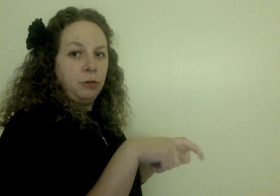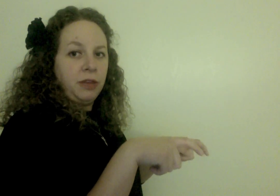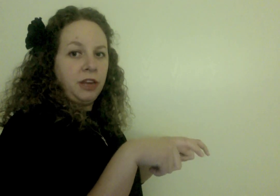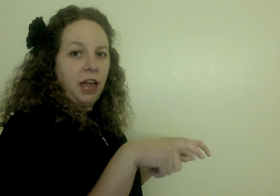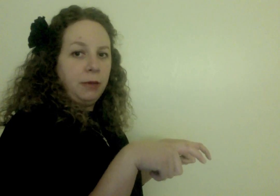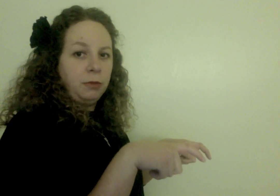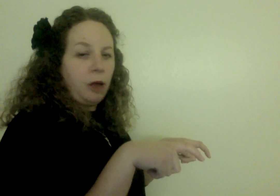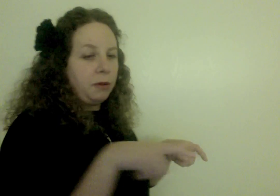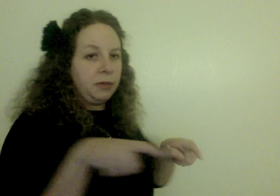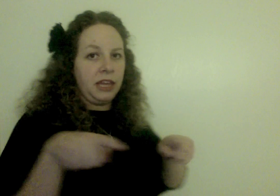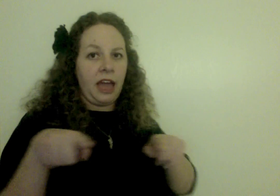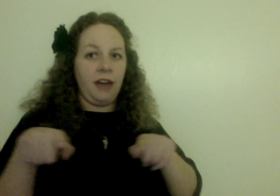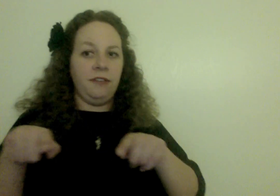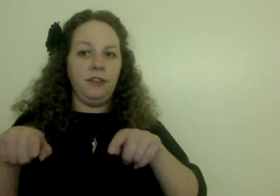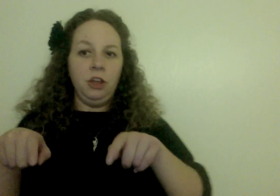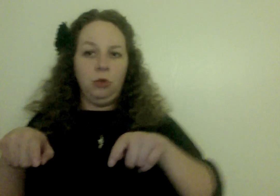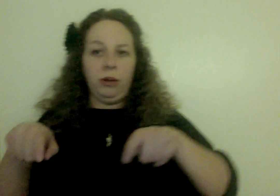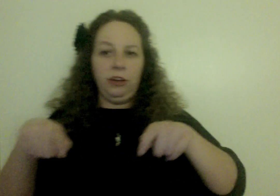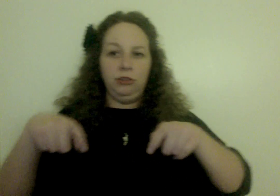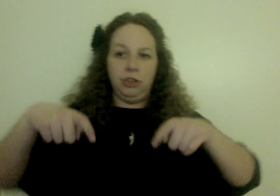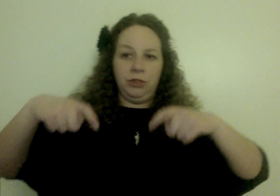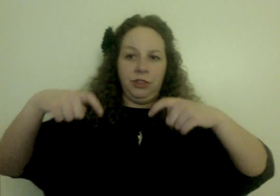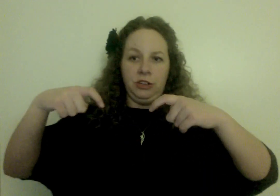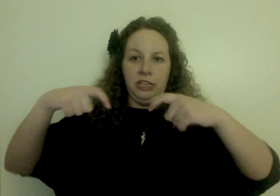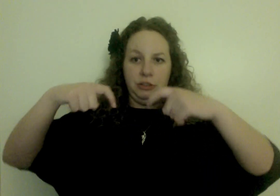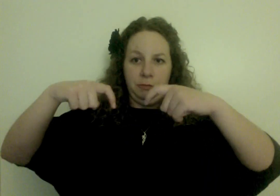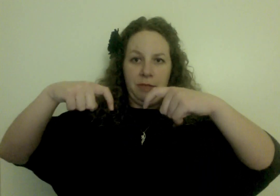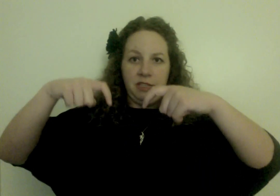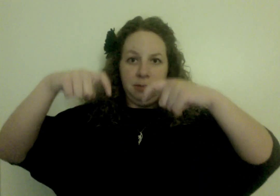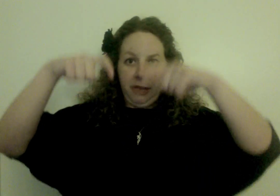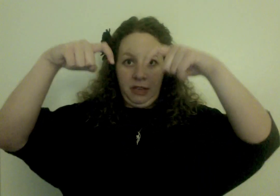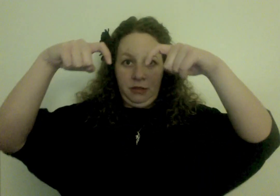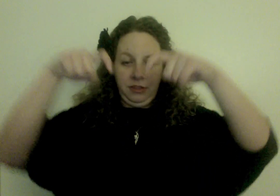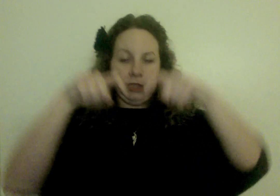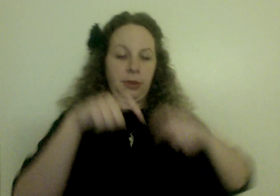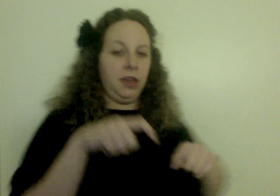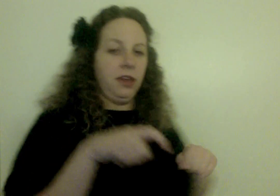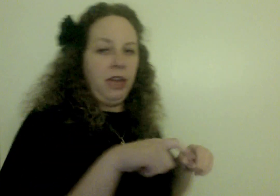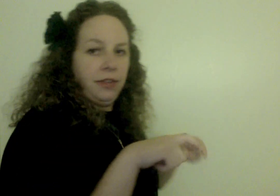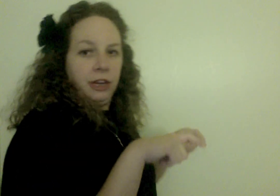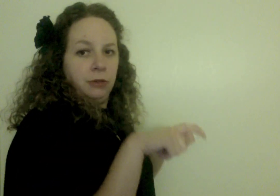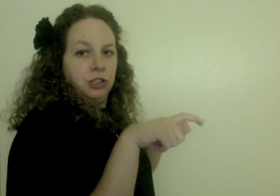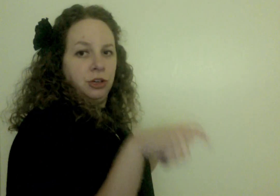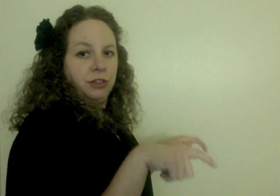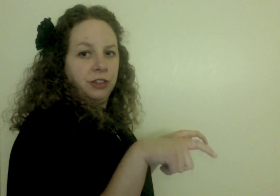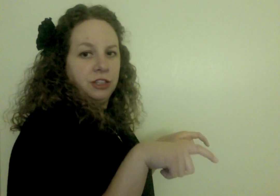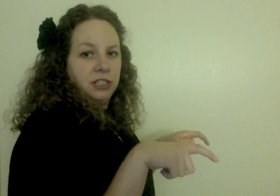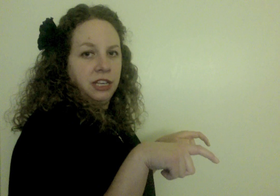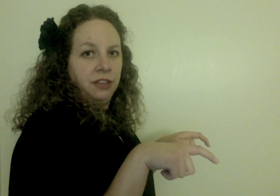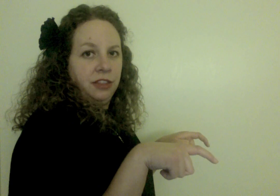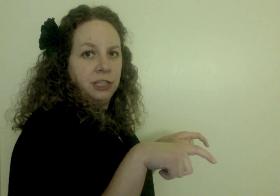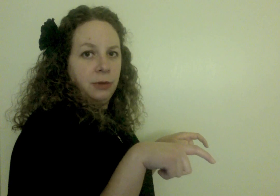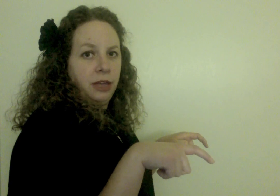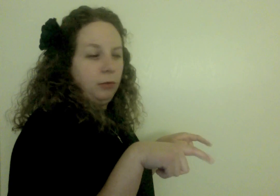open, I would probably have where you show that their knees are bent a bit this way, and then I would show that they're sitting this way